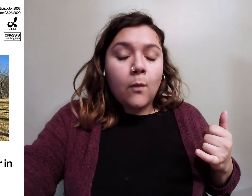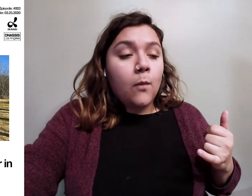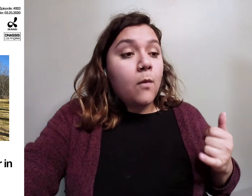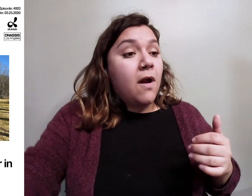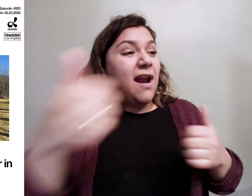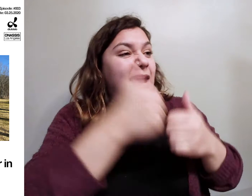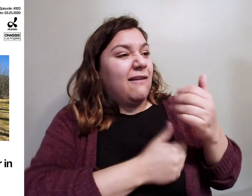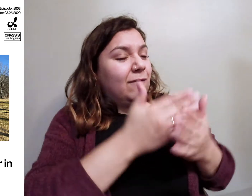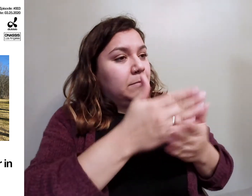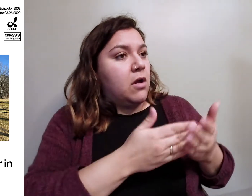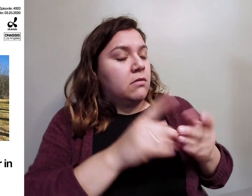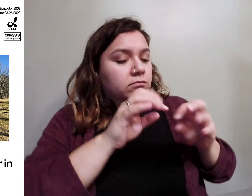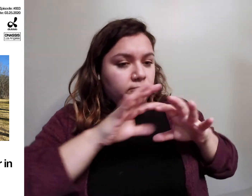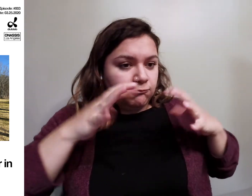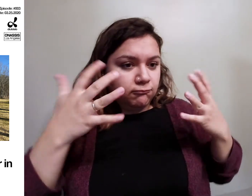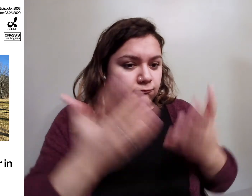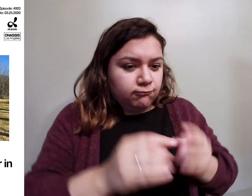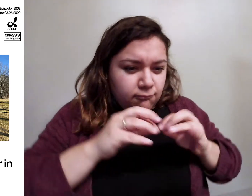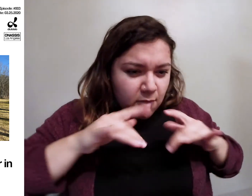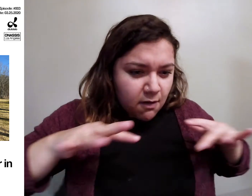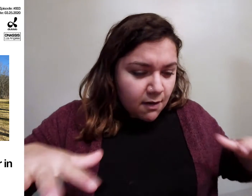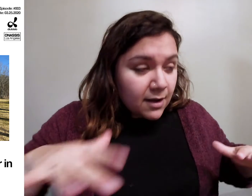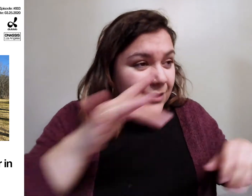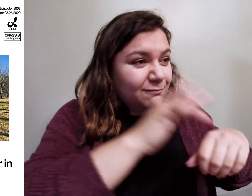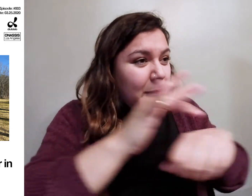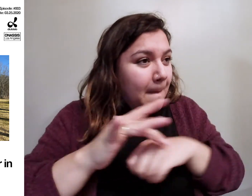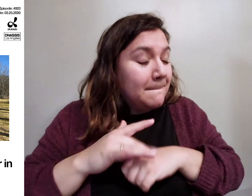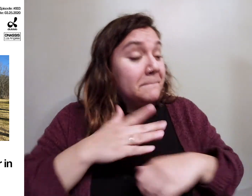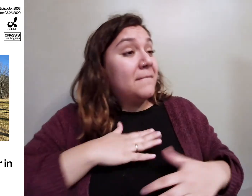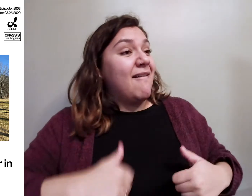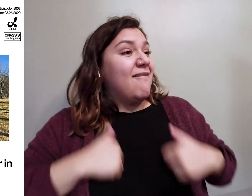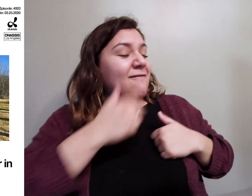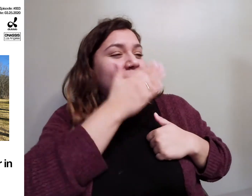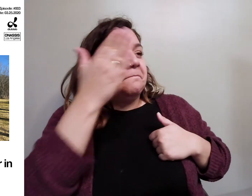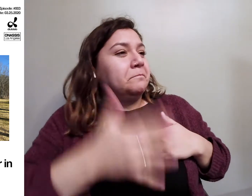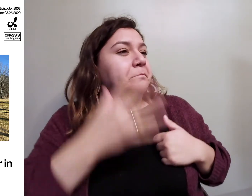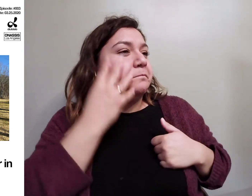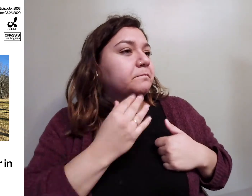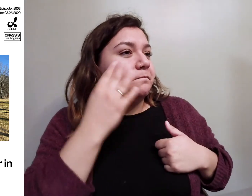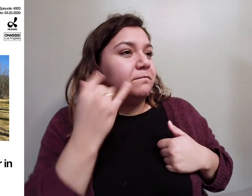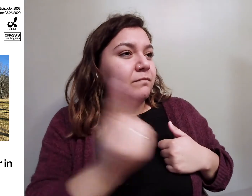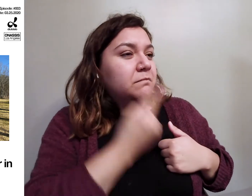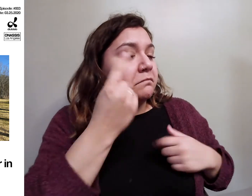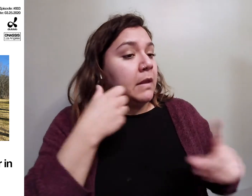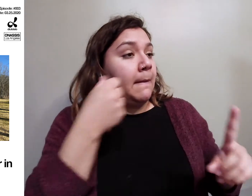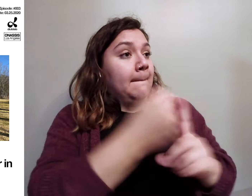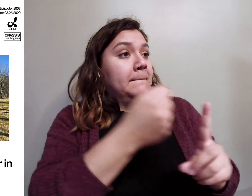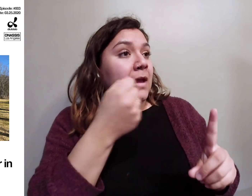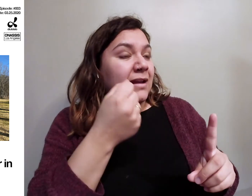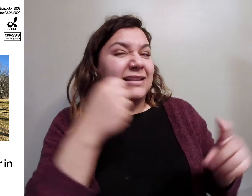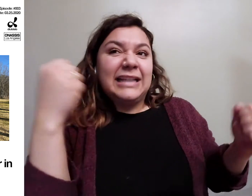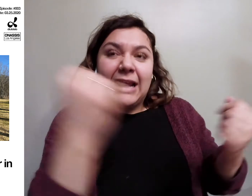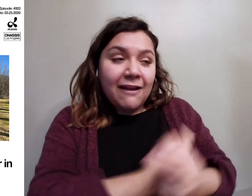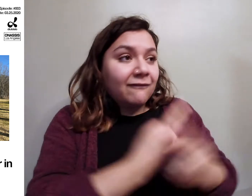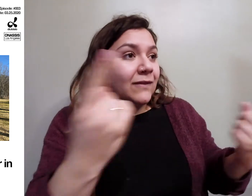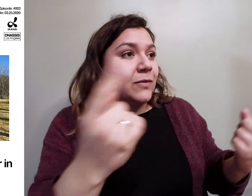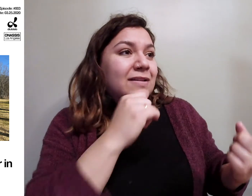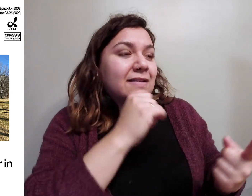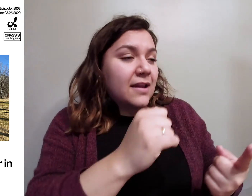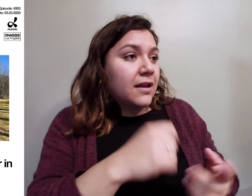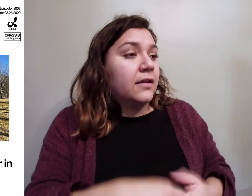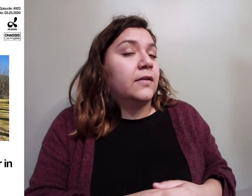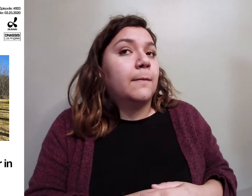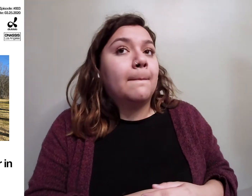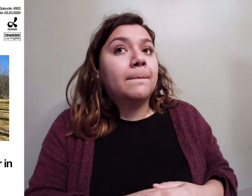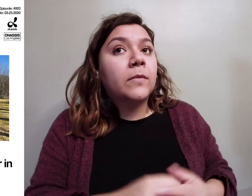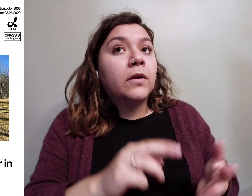you? No. I mean, this is what's the extraordinary reach of this, is that we're all in the same